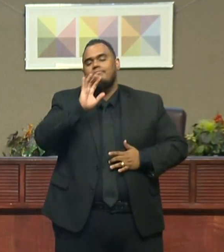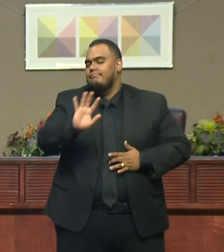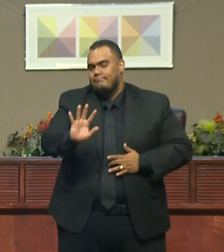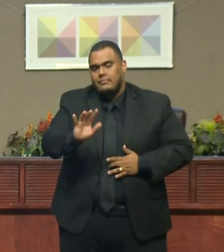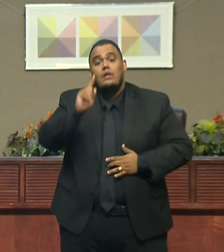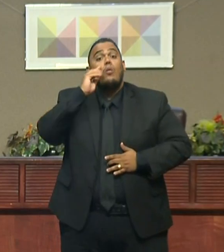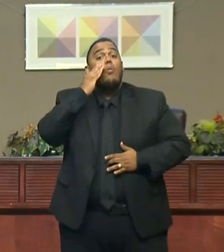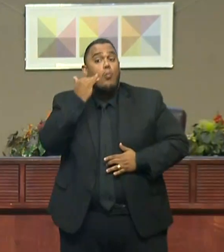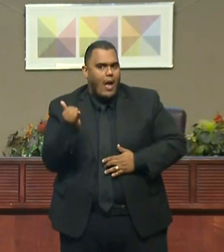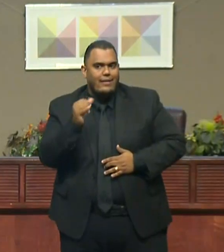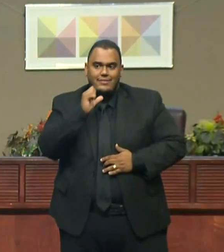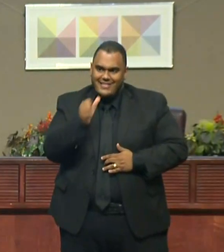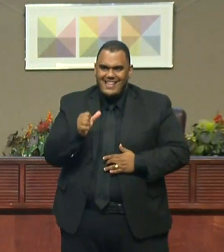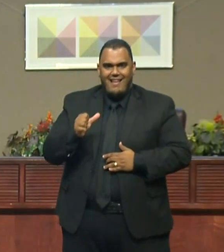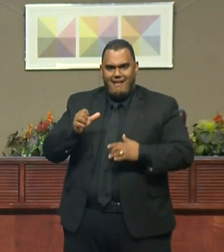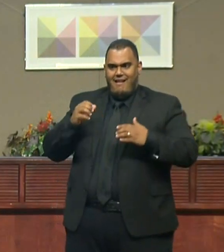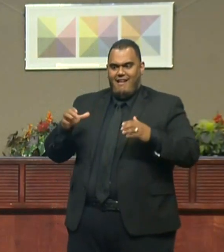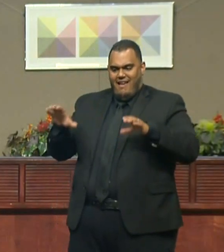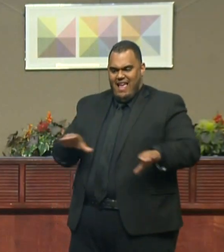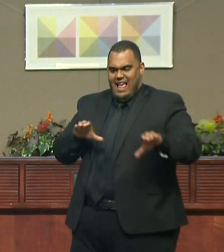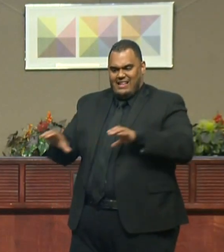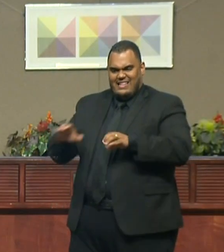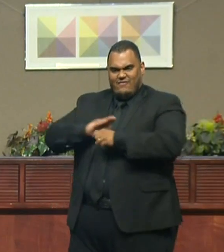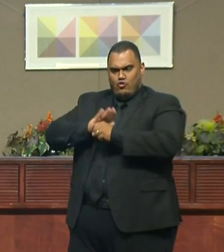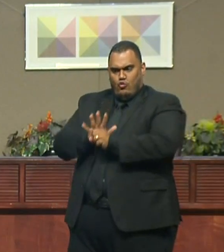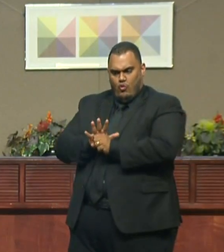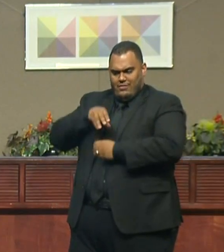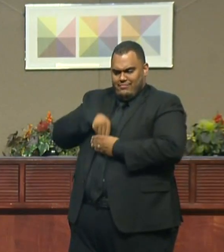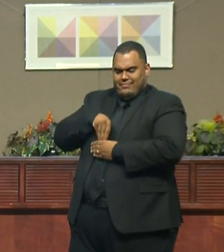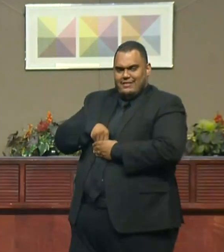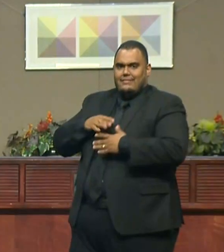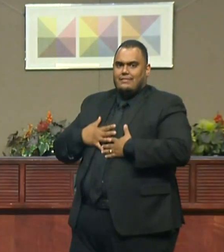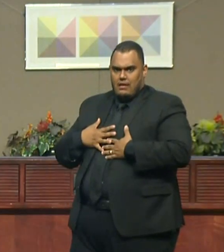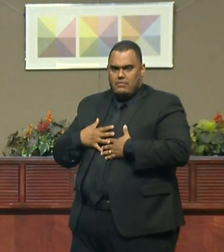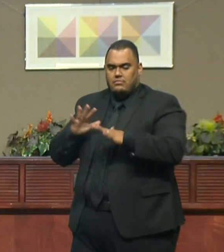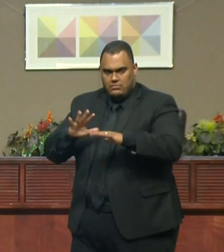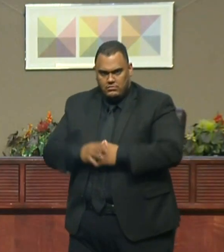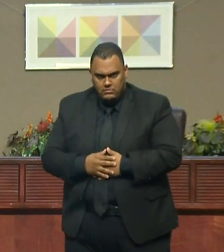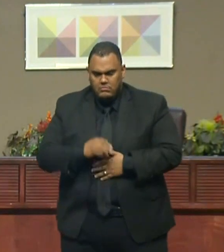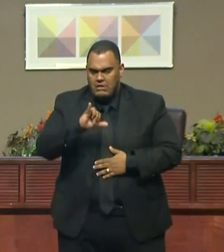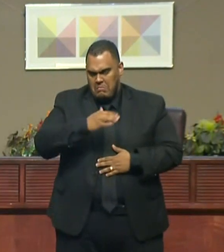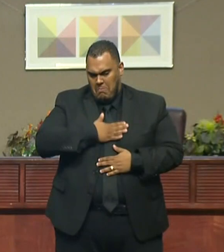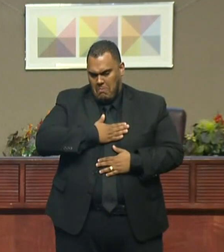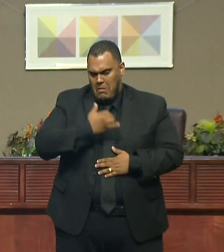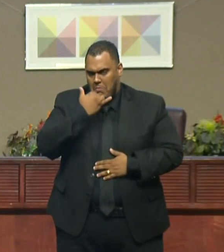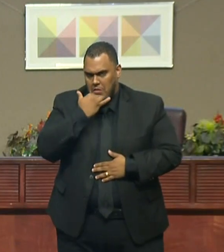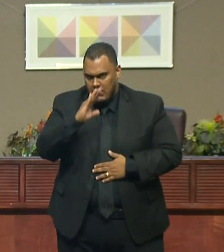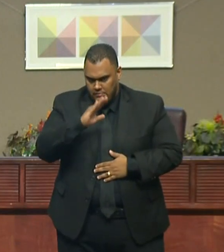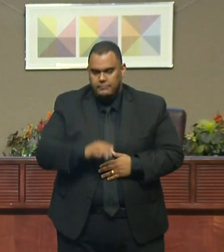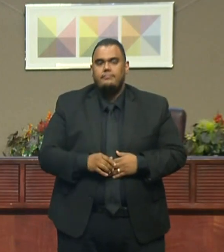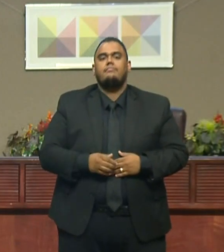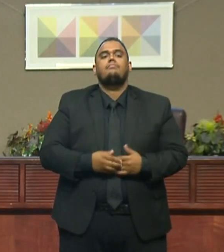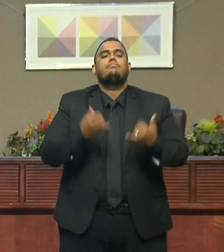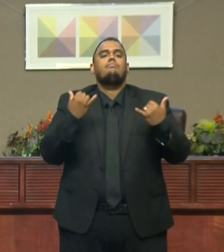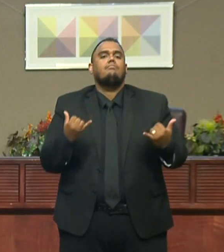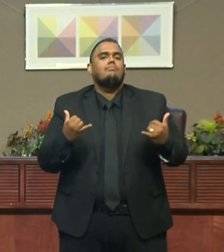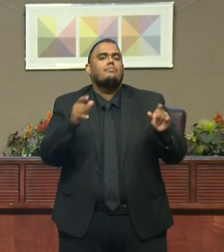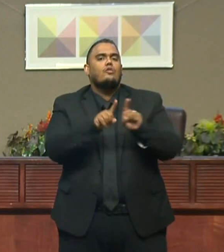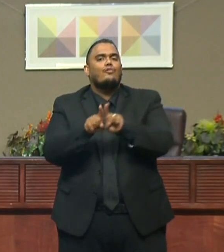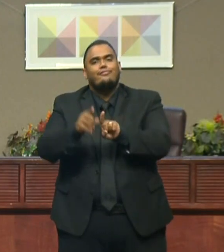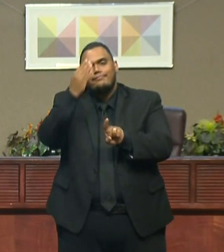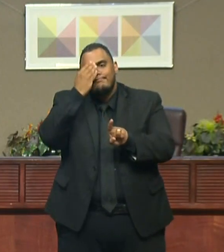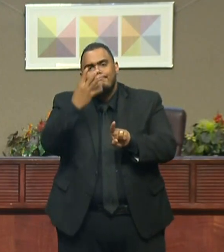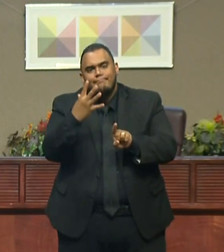for misstating that element. And we have also an additional death. He's